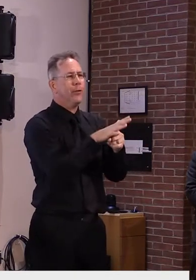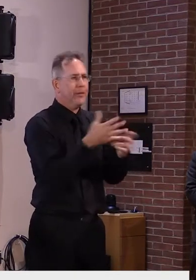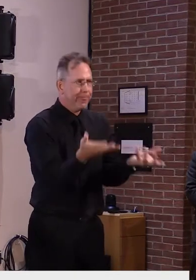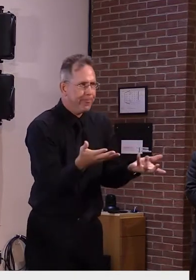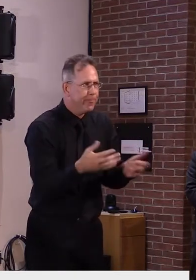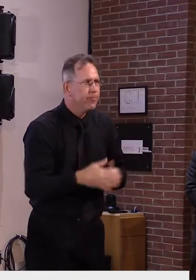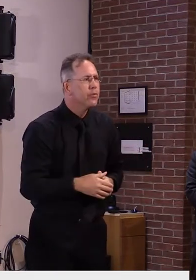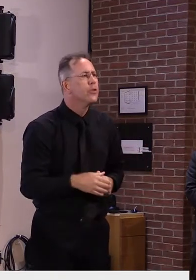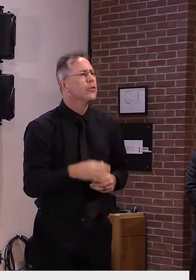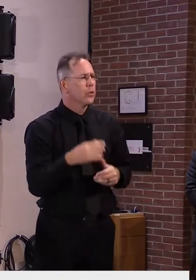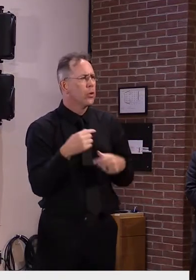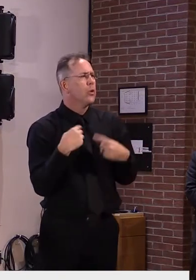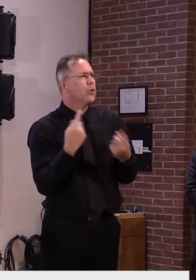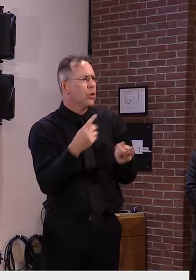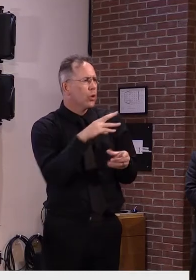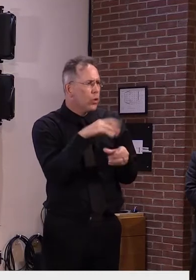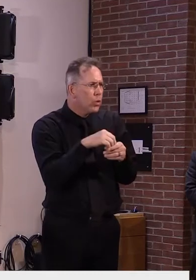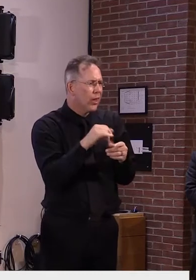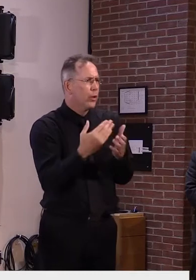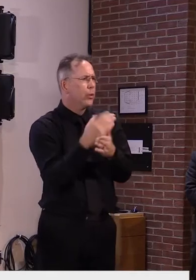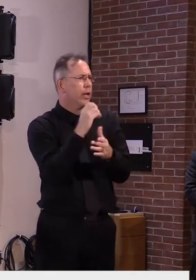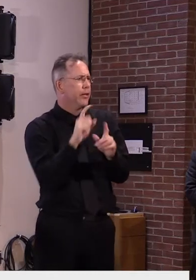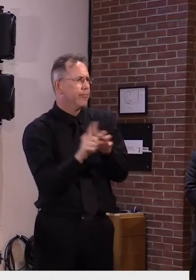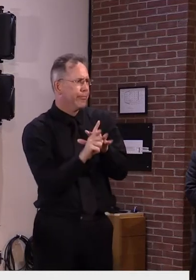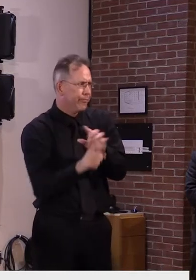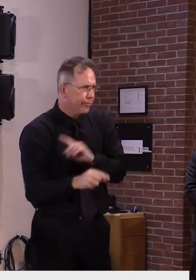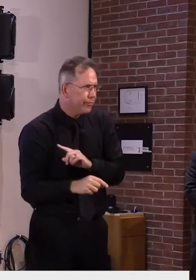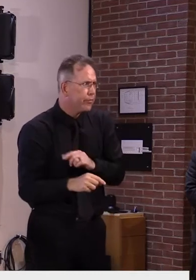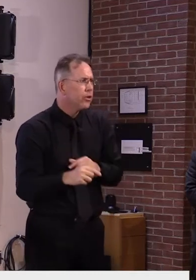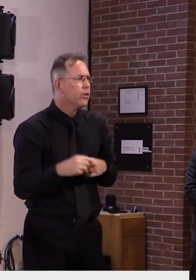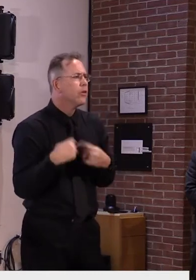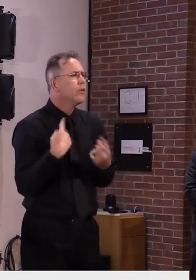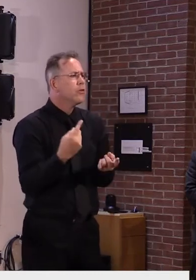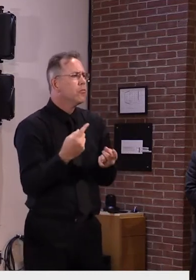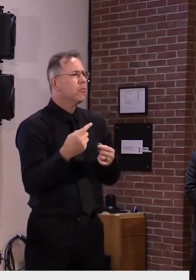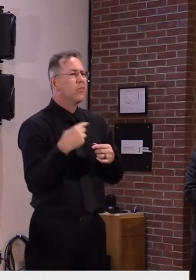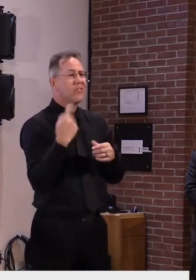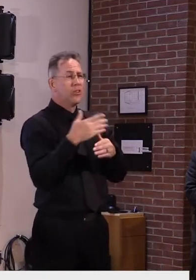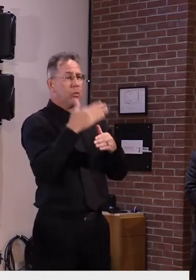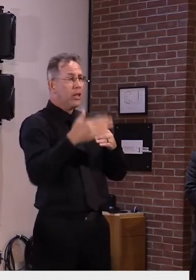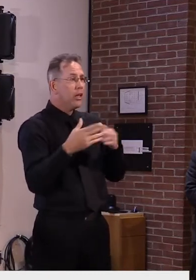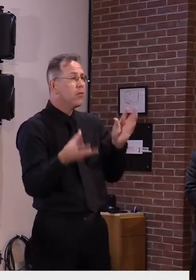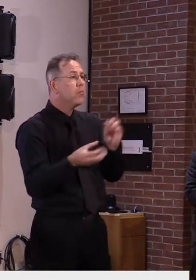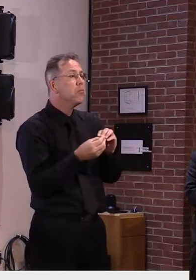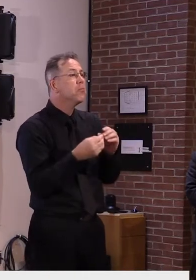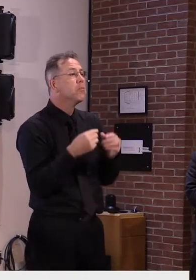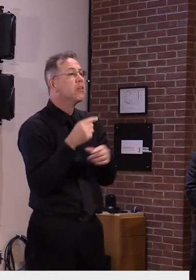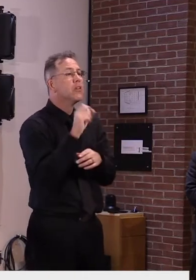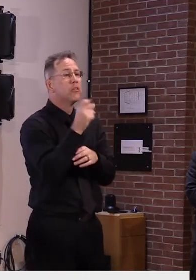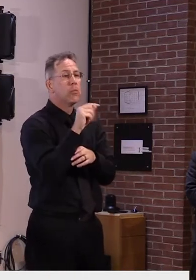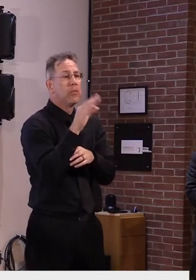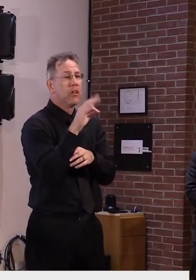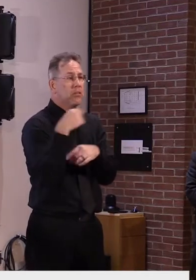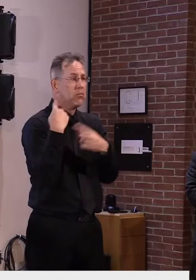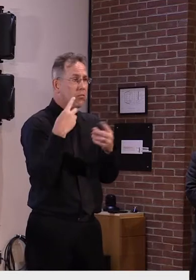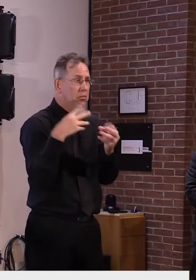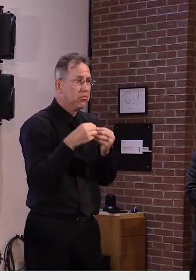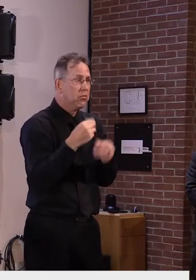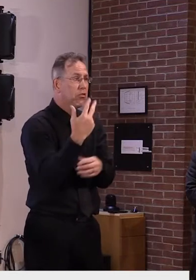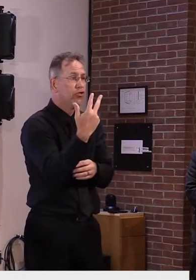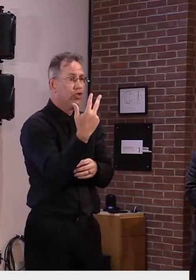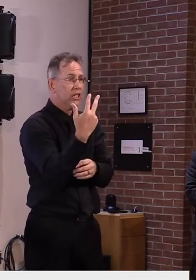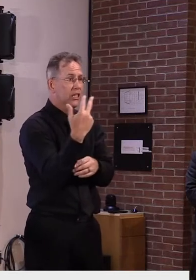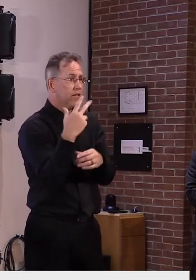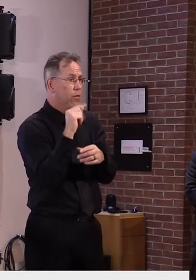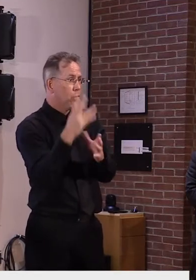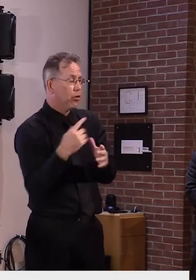held over the weekend of September 19th, 3 of them in Vermonters. Possibly more from